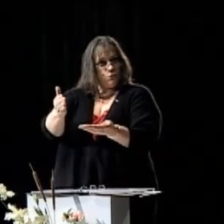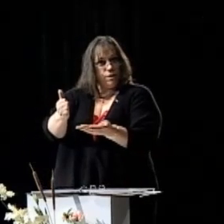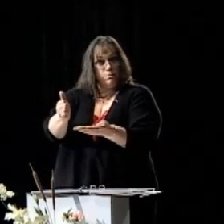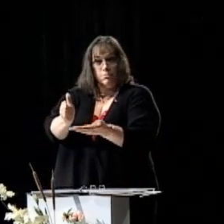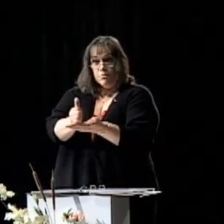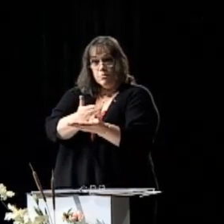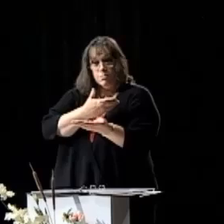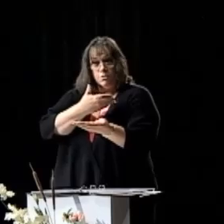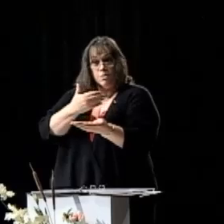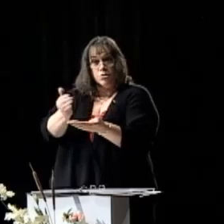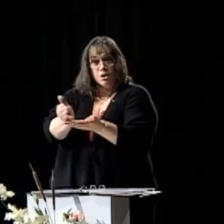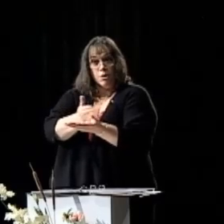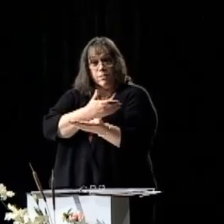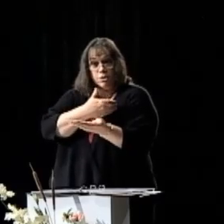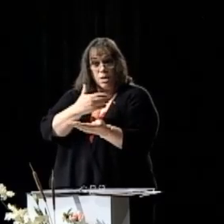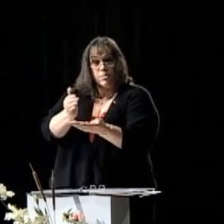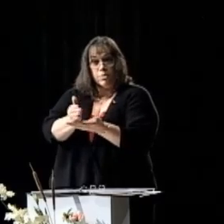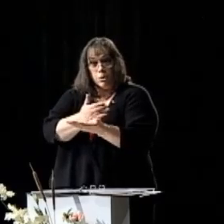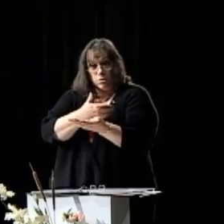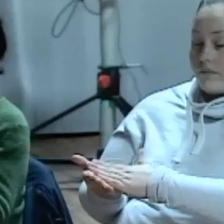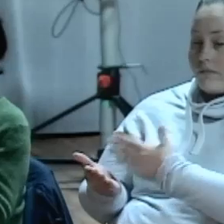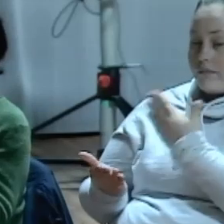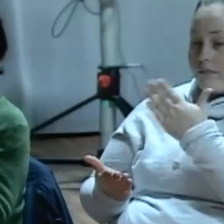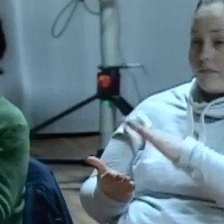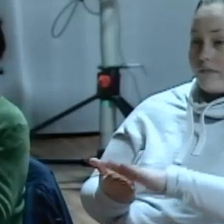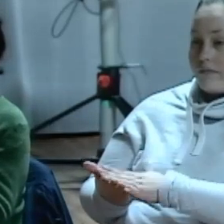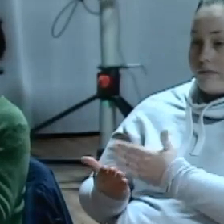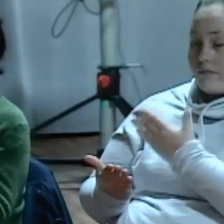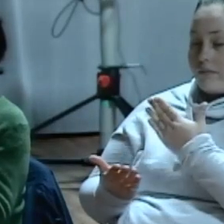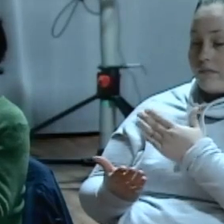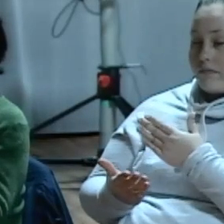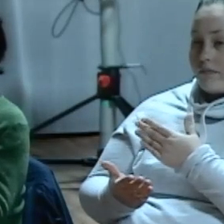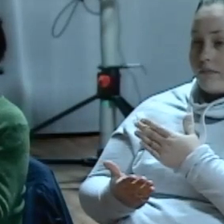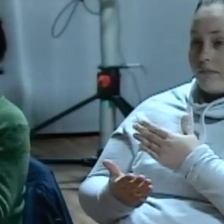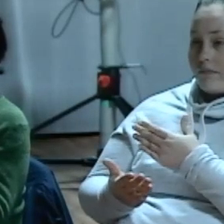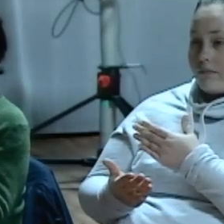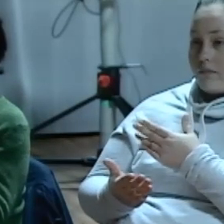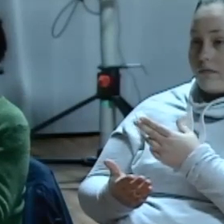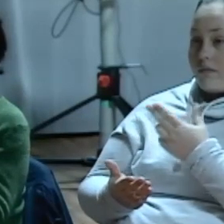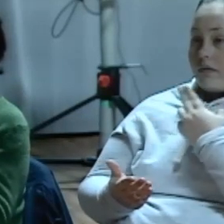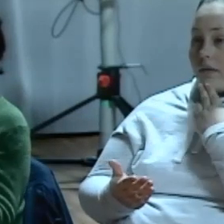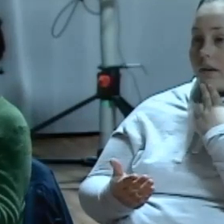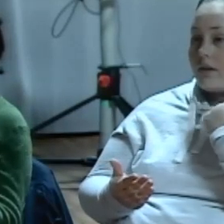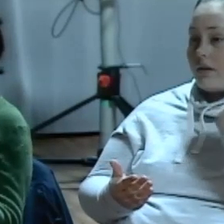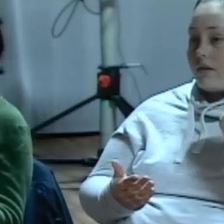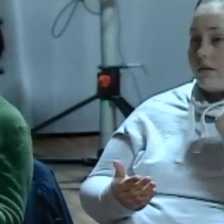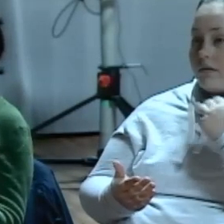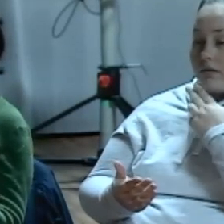Cream, you're skimming off the top of the milk. And sugar, it's sweet.